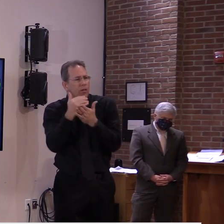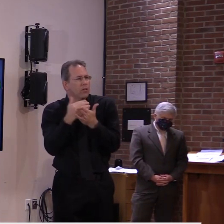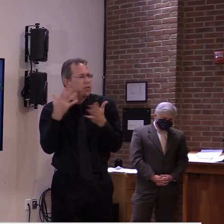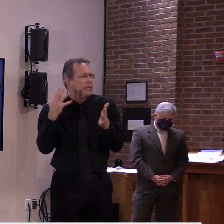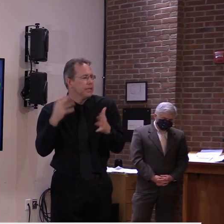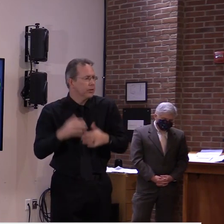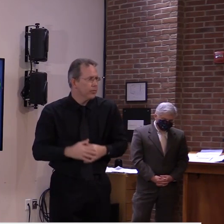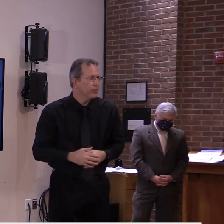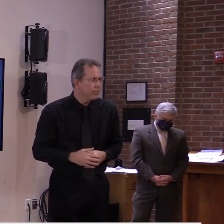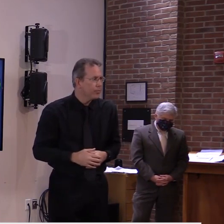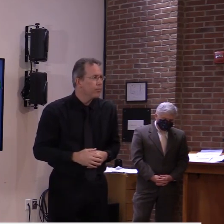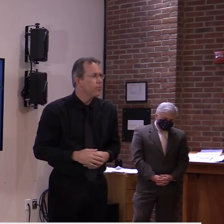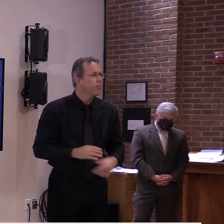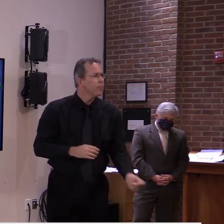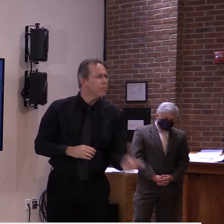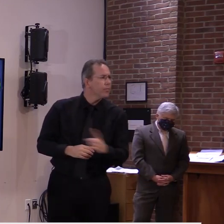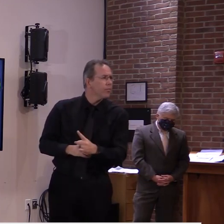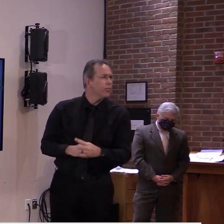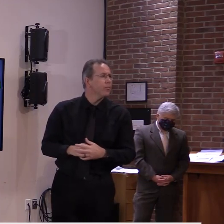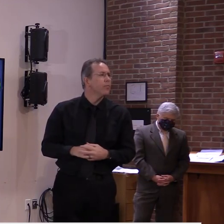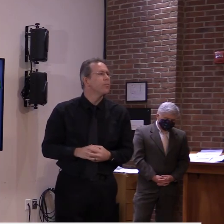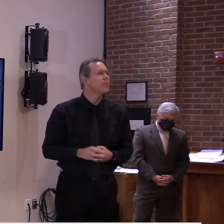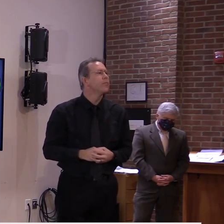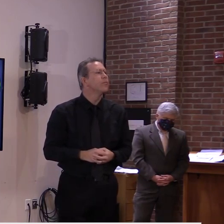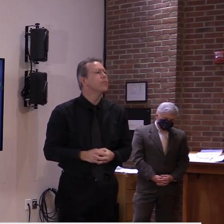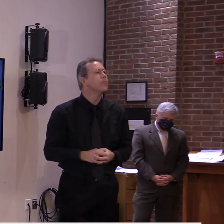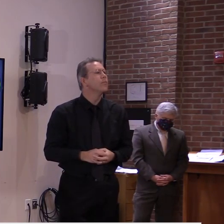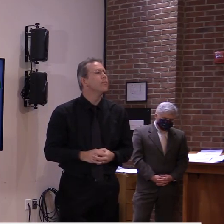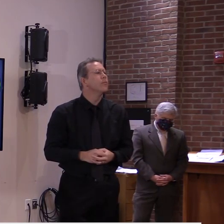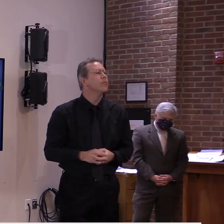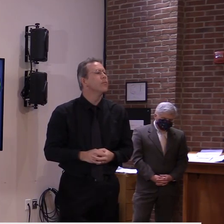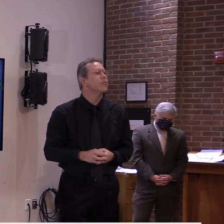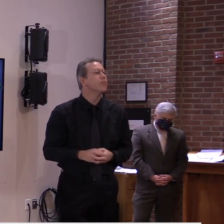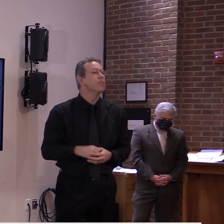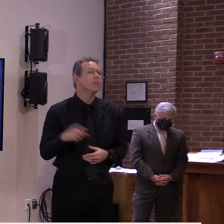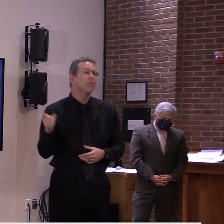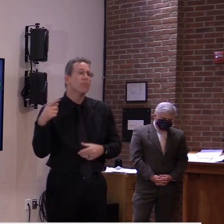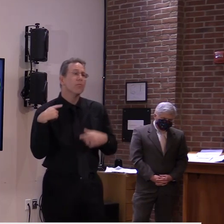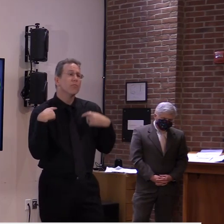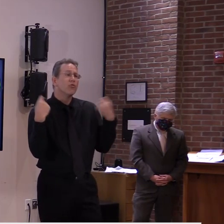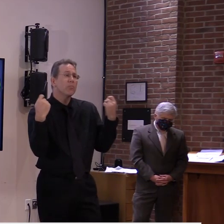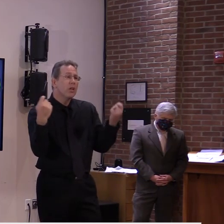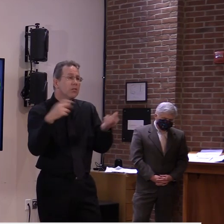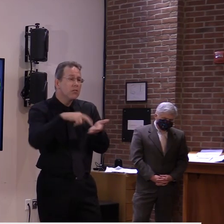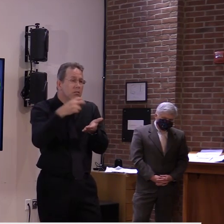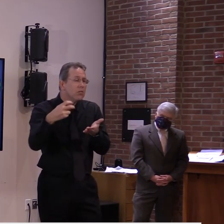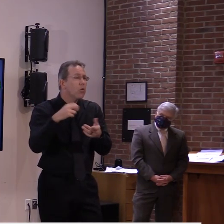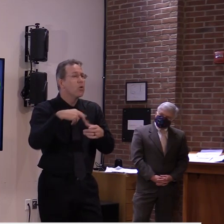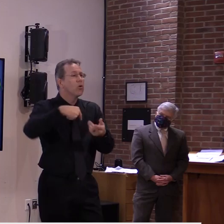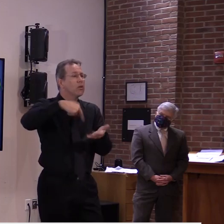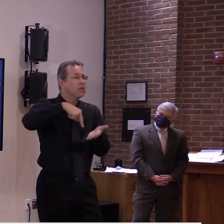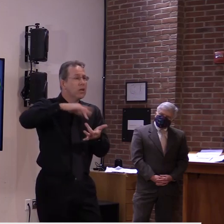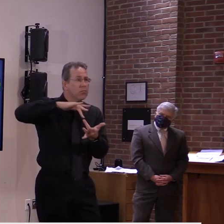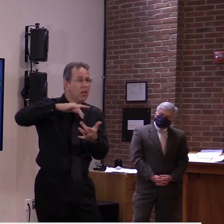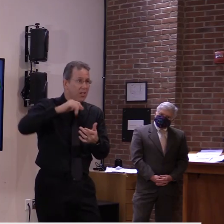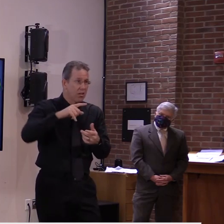programs, recreational or competitive, that have large groups of people gathering to